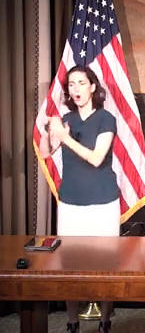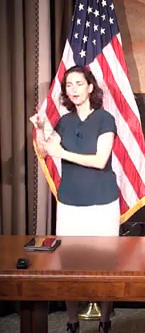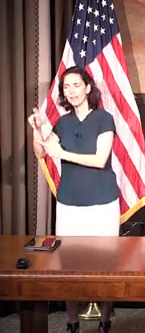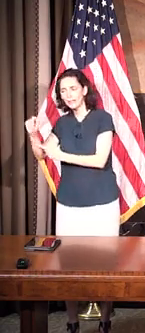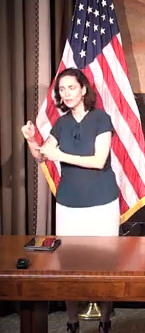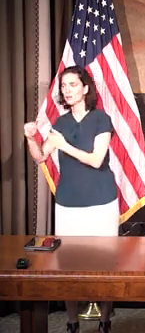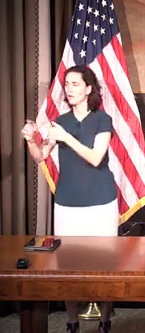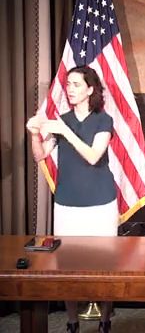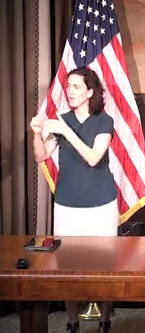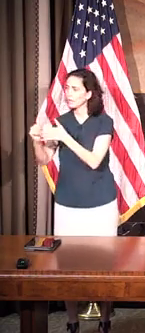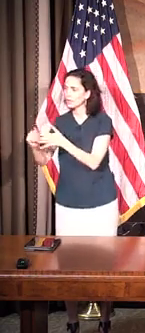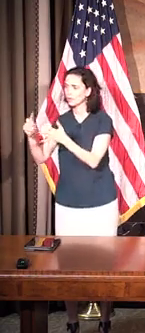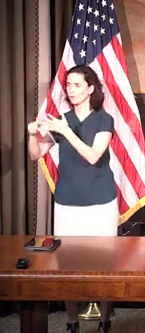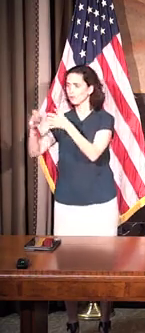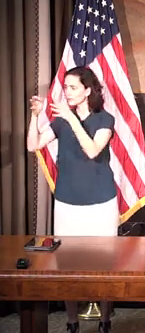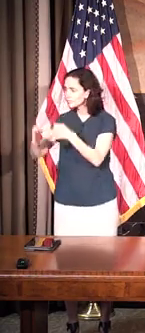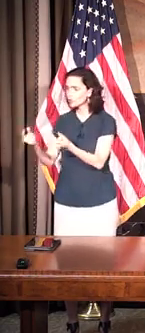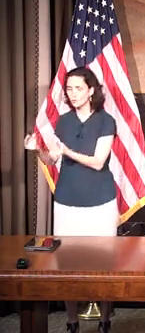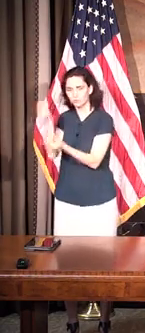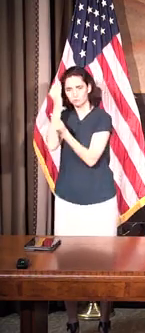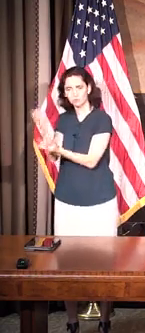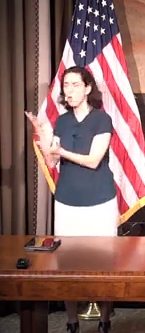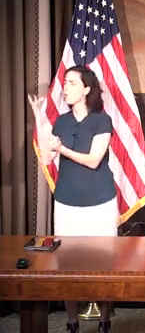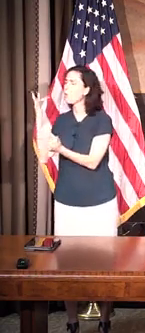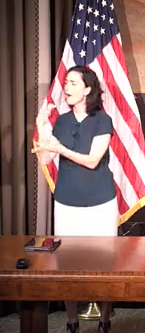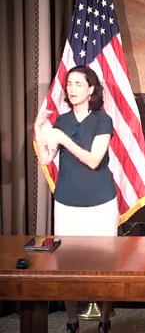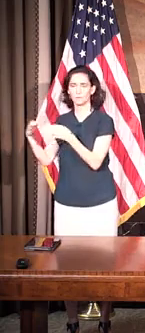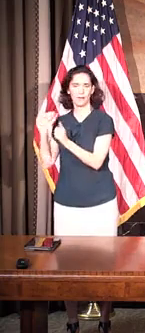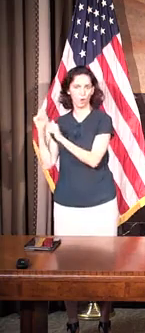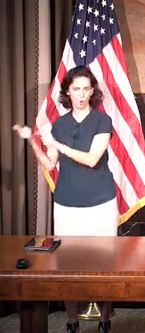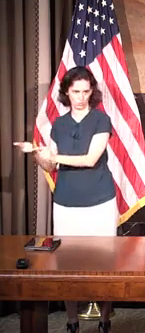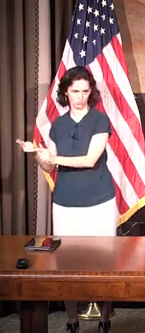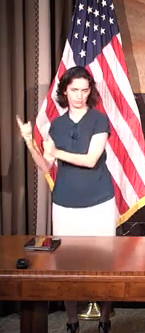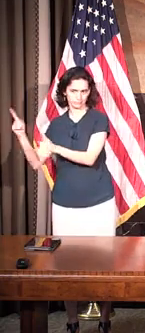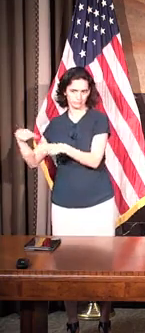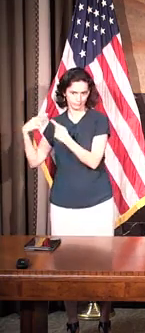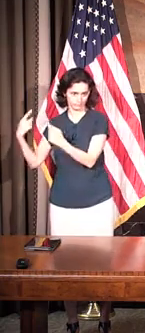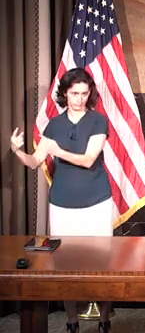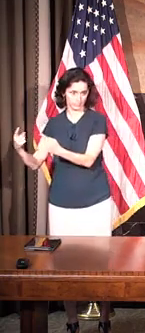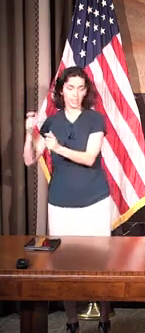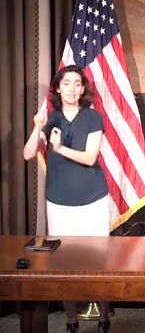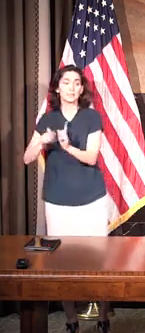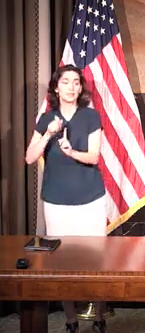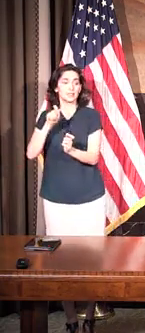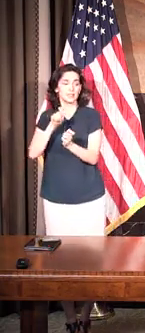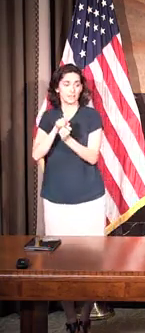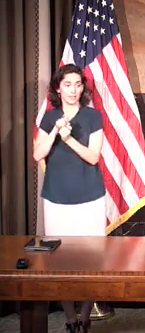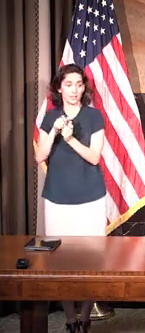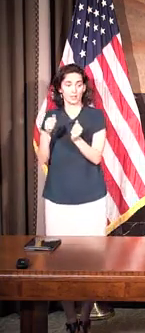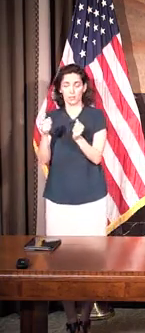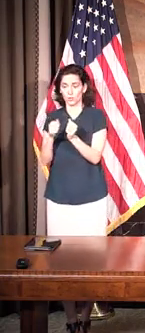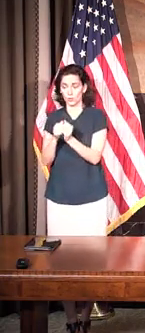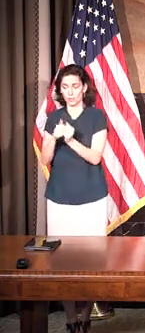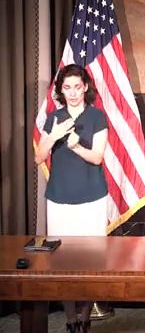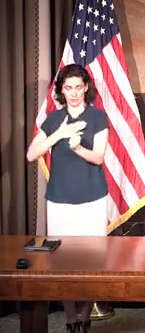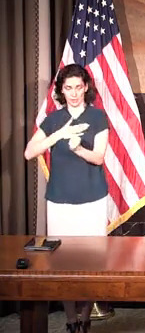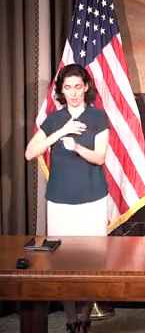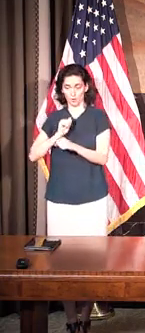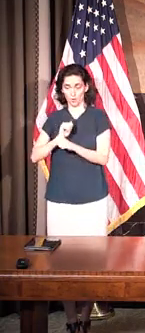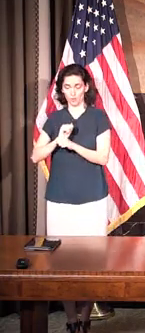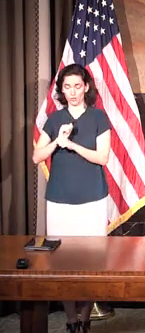guidelines are, and what decisions are being made and why. That particularly applies to the work that I've done